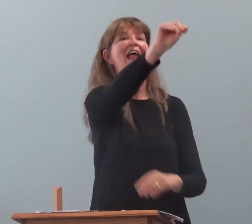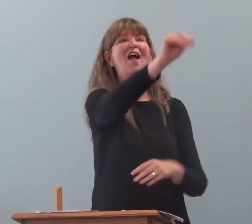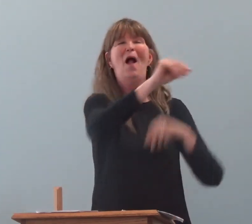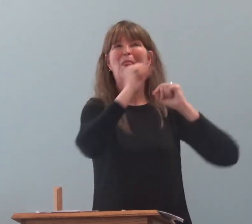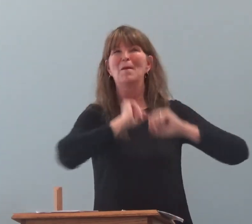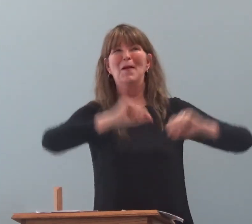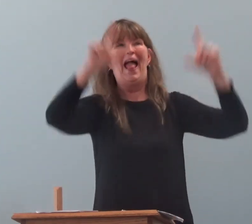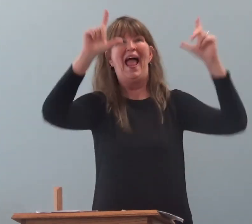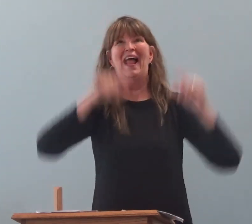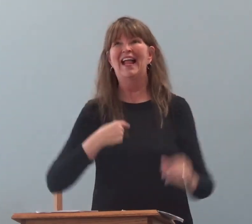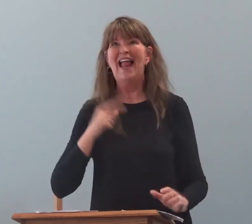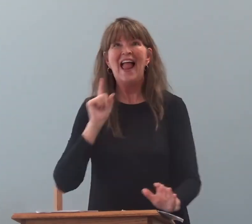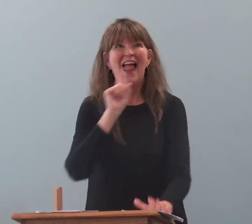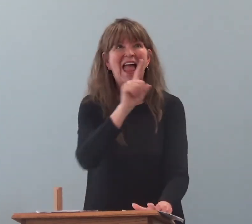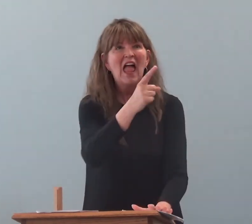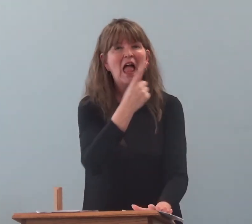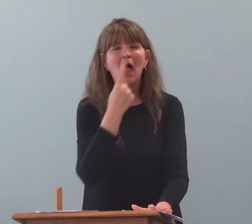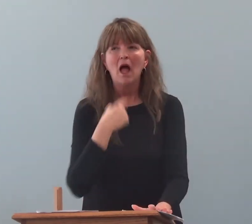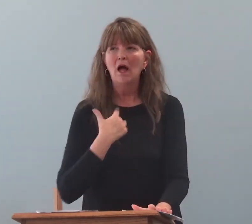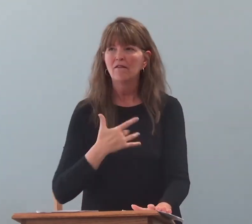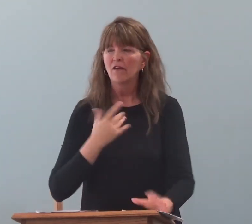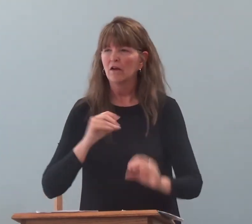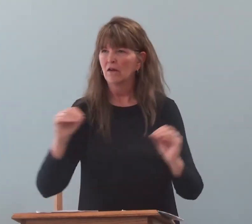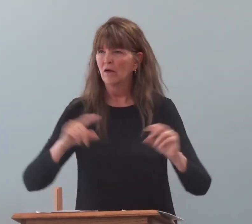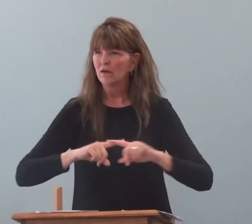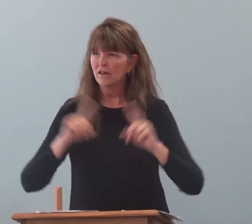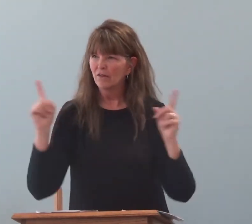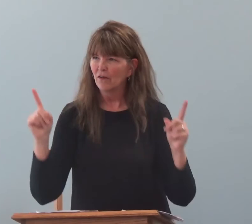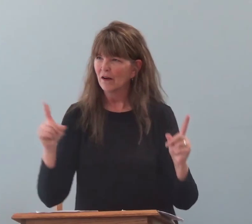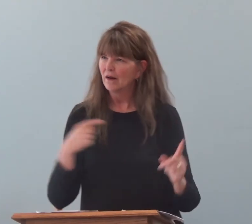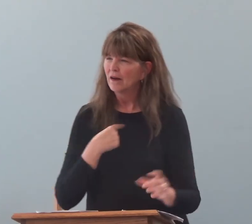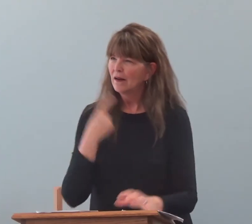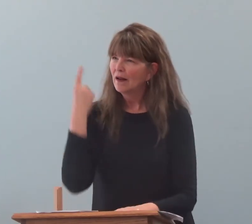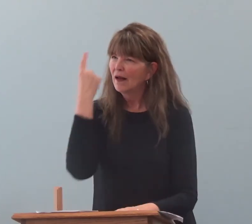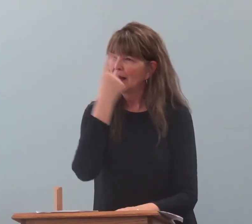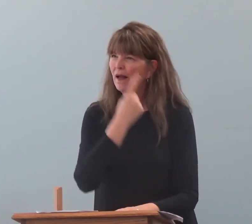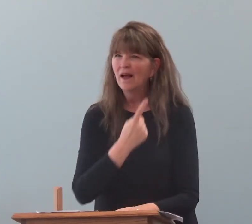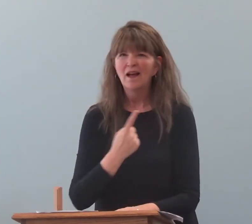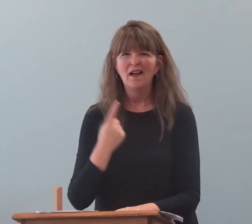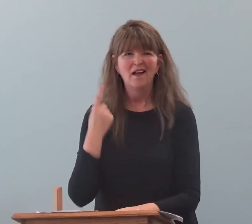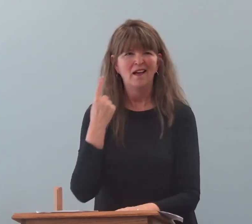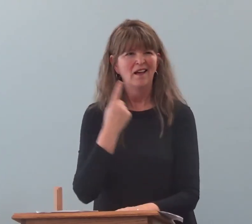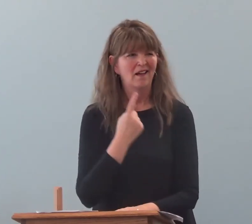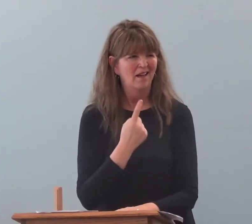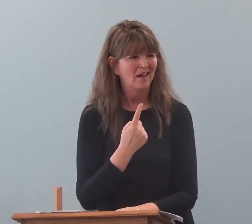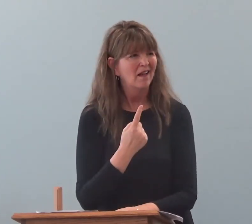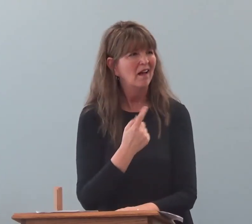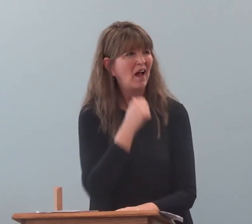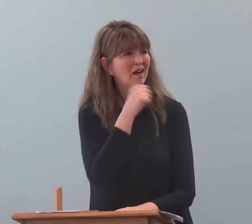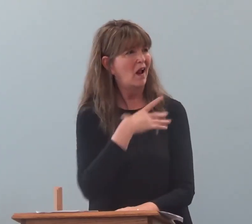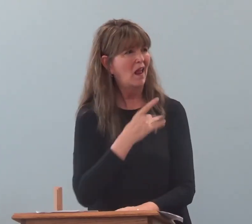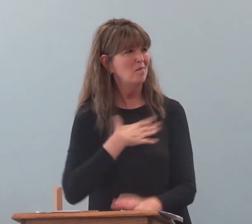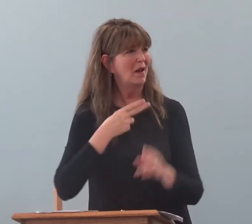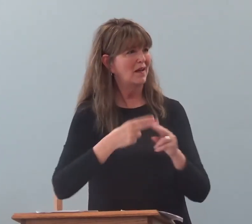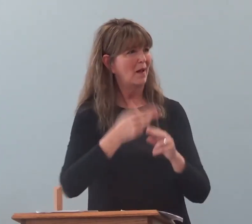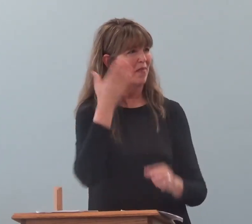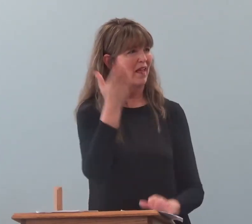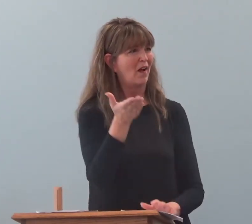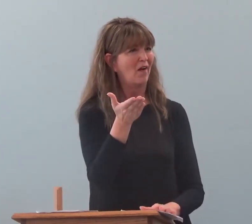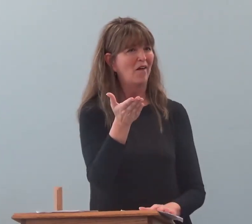And my name was put there. But I didn't feel any different once I saw it. So that was food for thought. I didn't